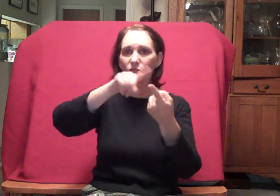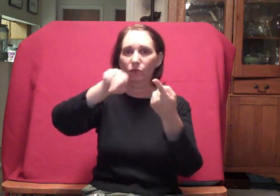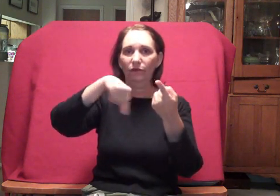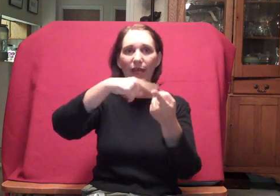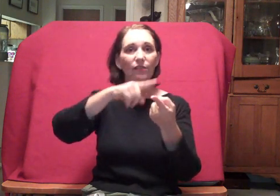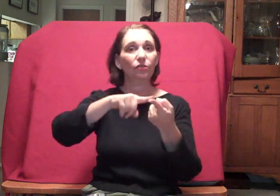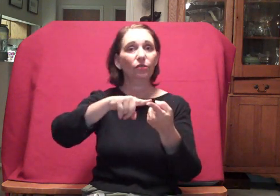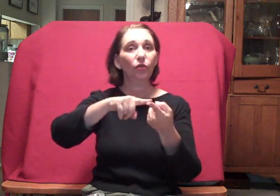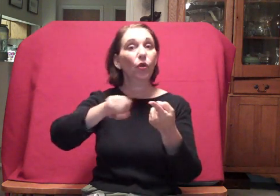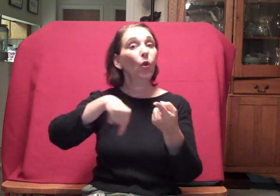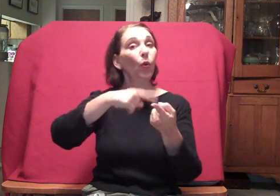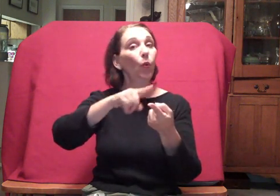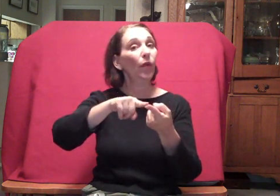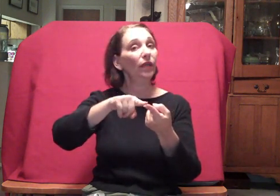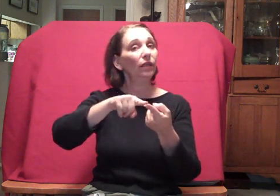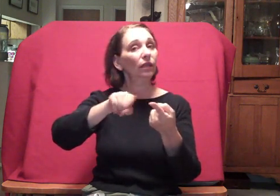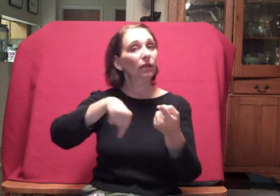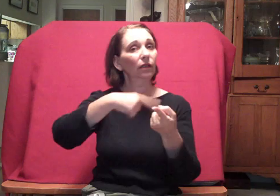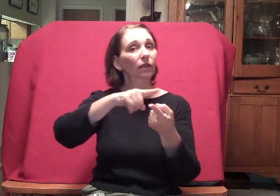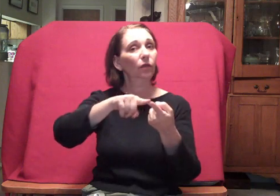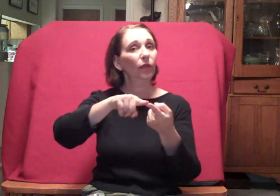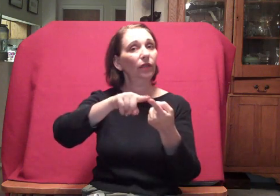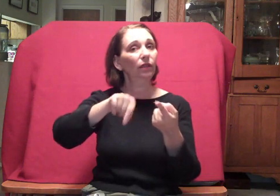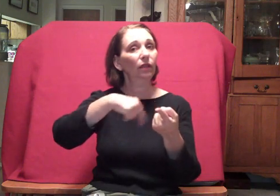do it faster. When. When.